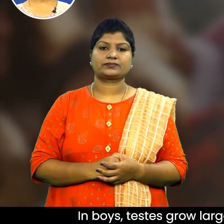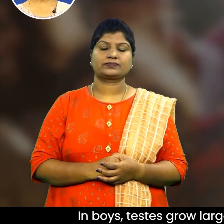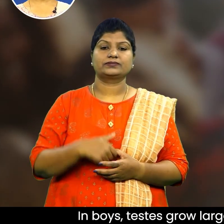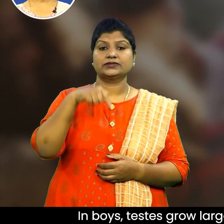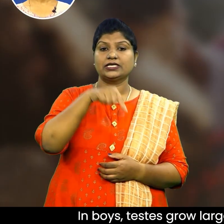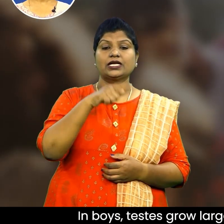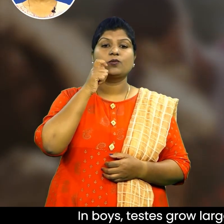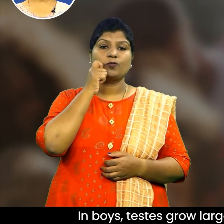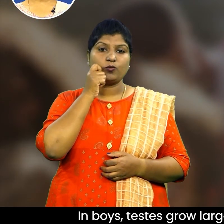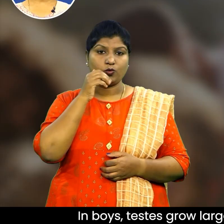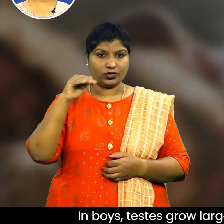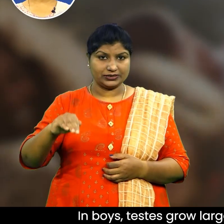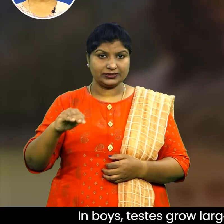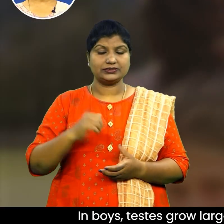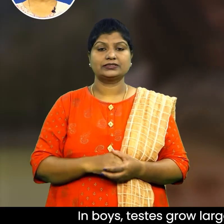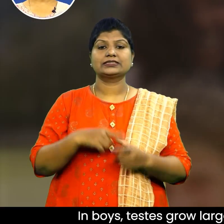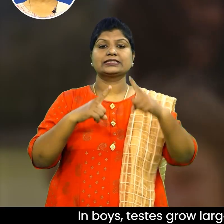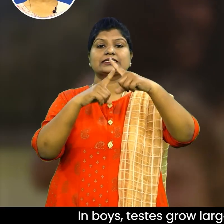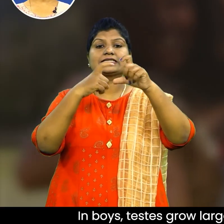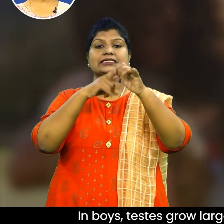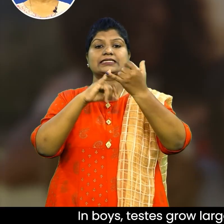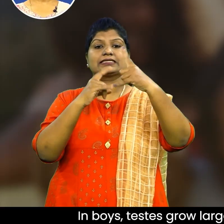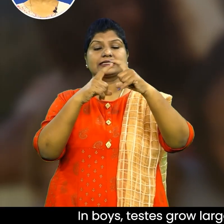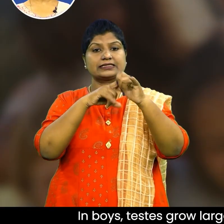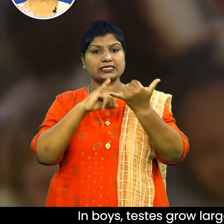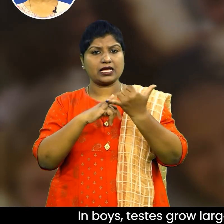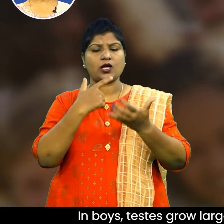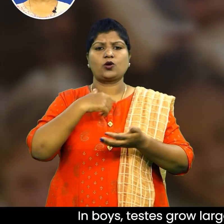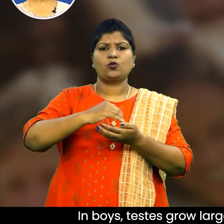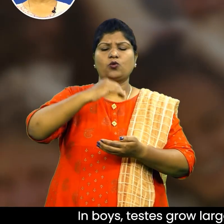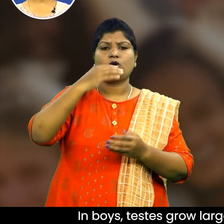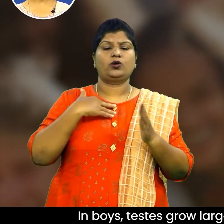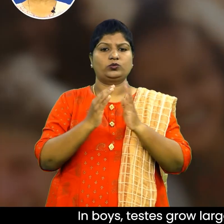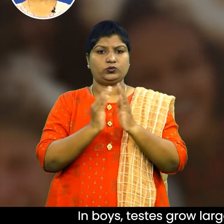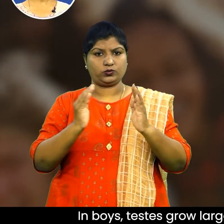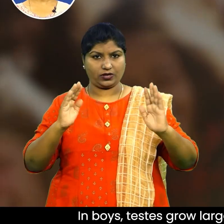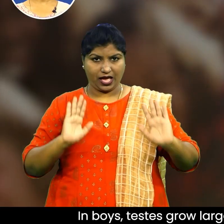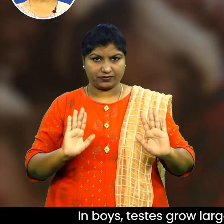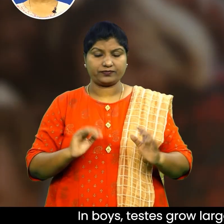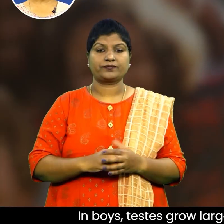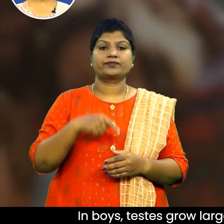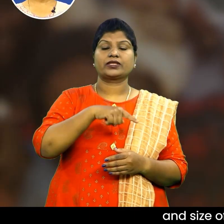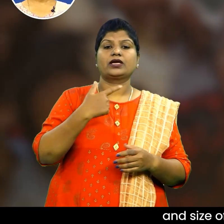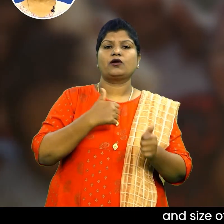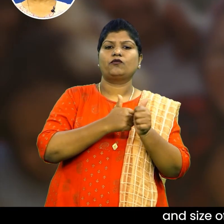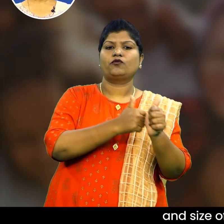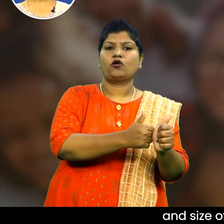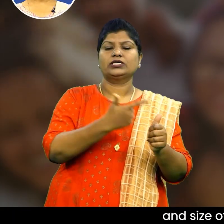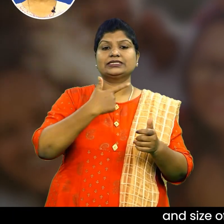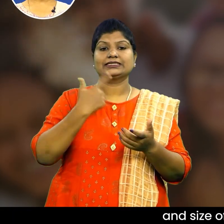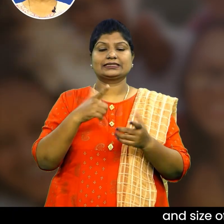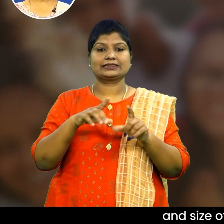In boys, testes grow larger, followed by an increase in the length